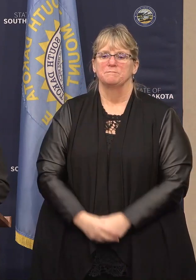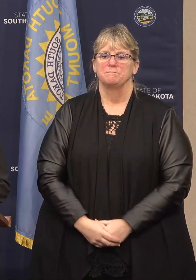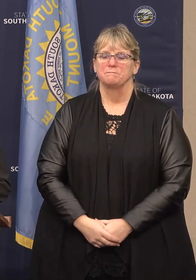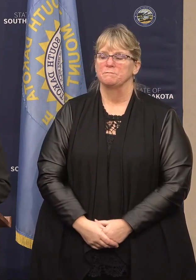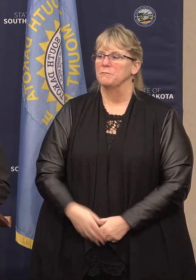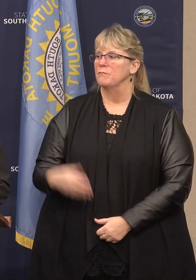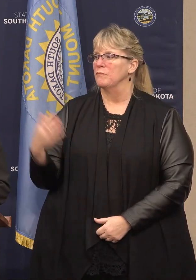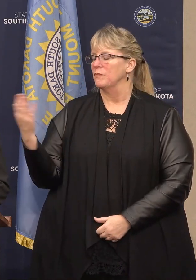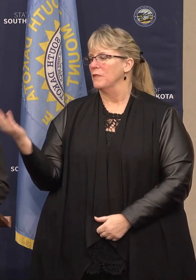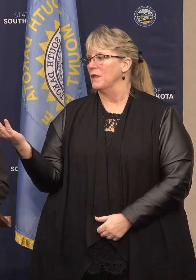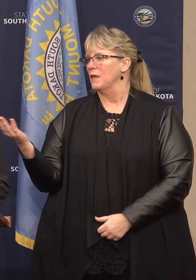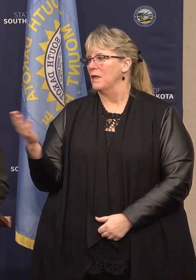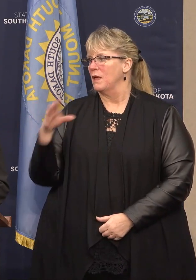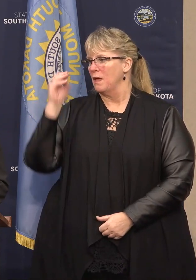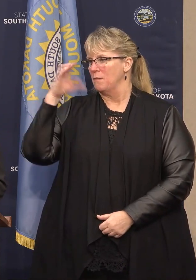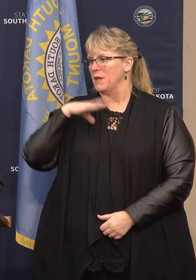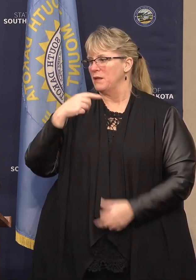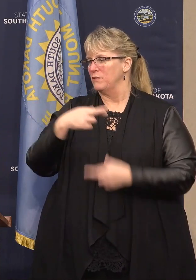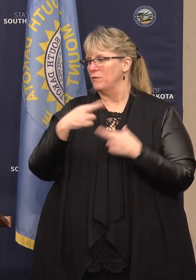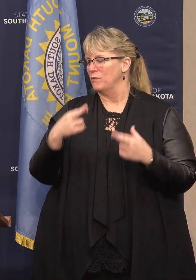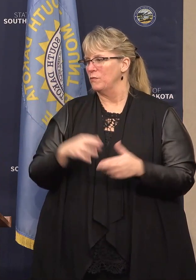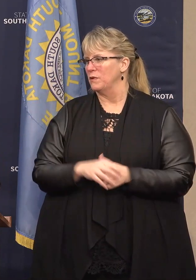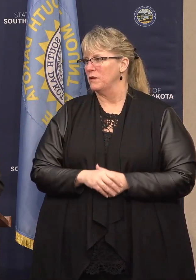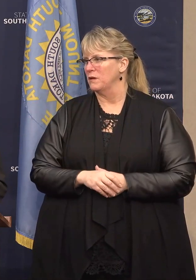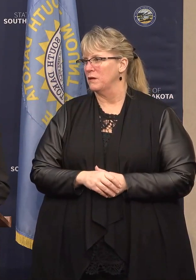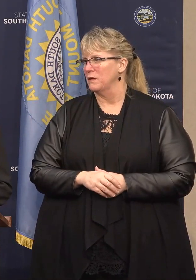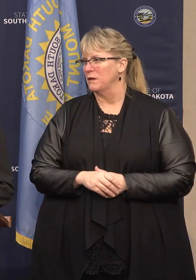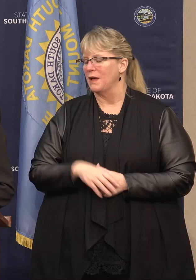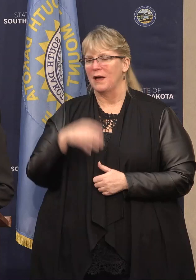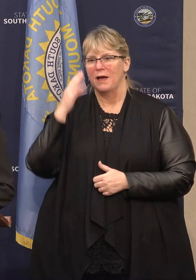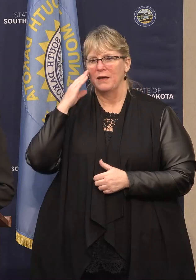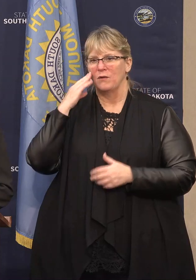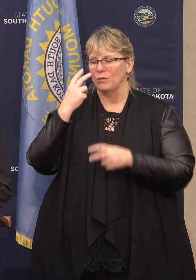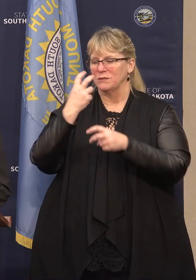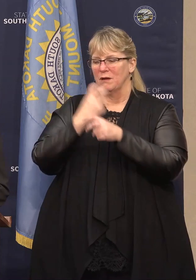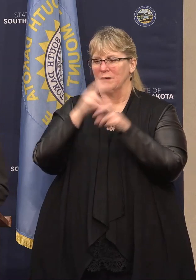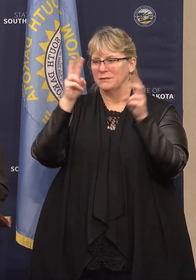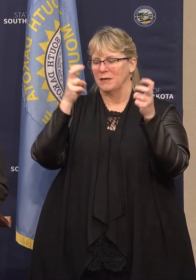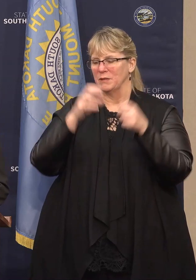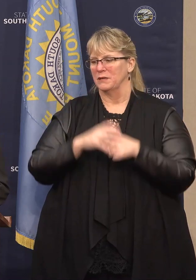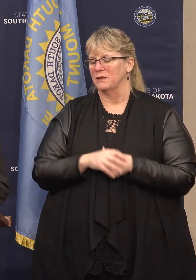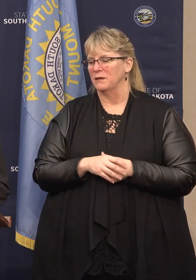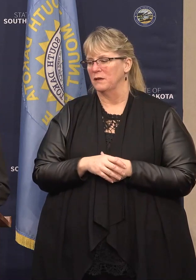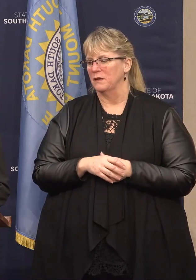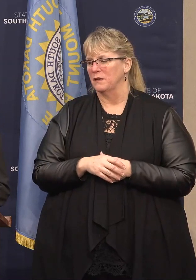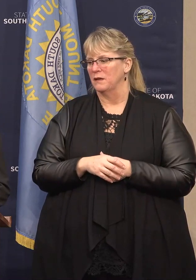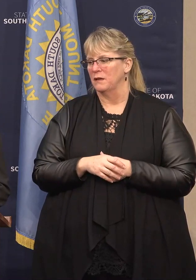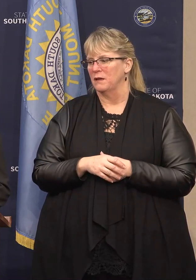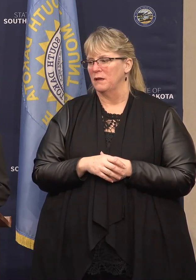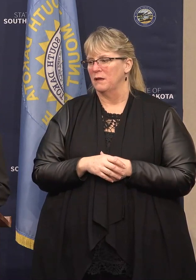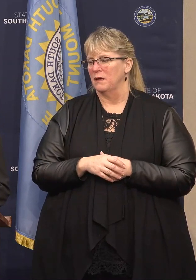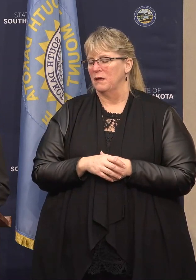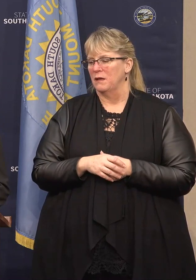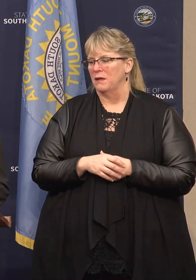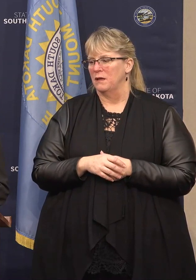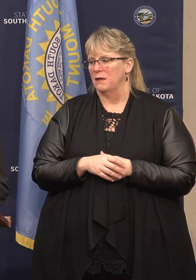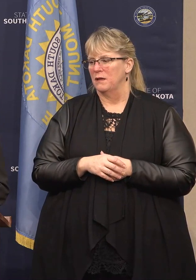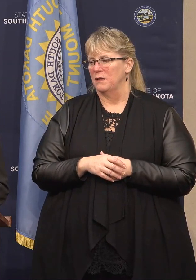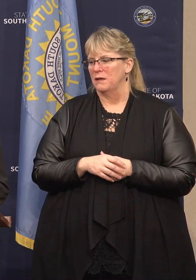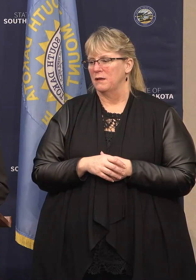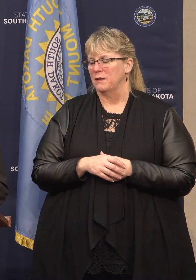Governor, Chris Von Dravchik from Foreign News Service. So, and I know this is a tough topic, so respectfully, when it comes to this bill,